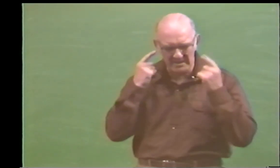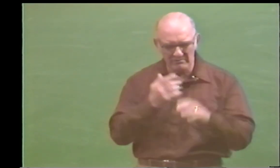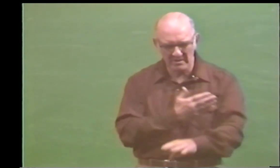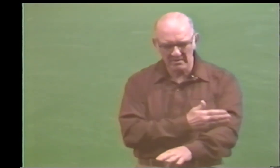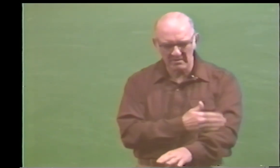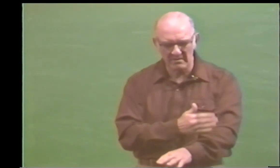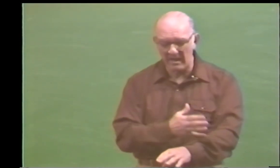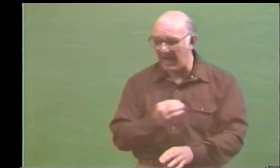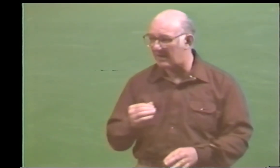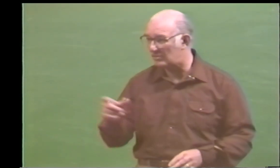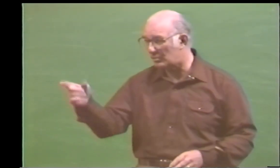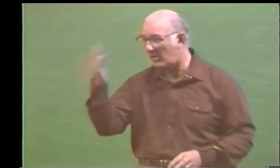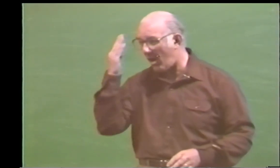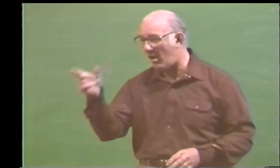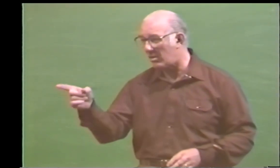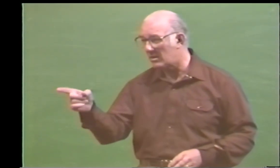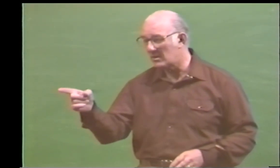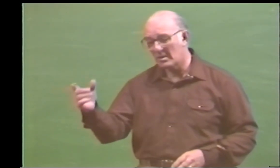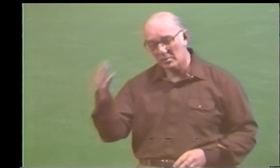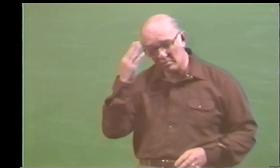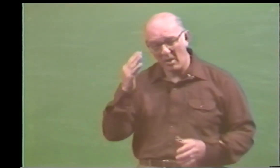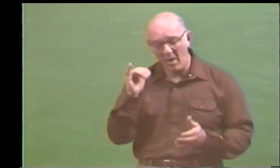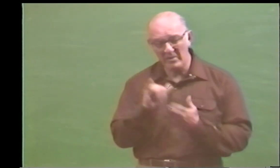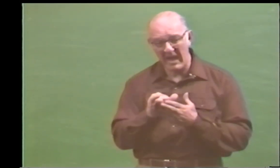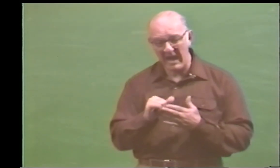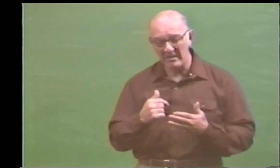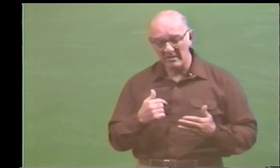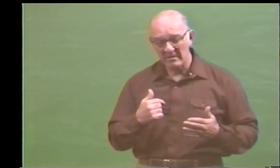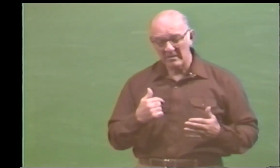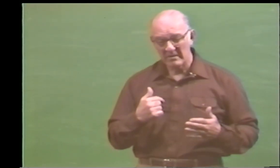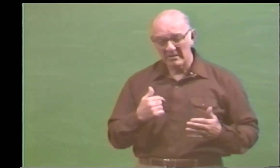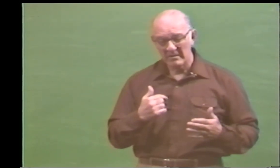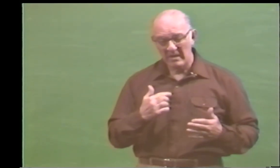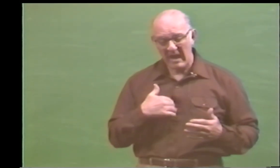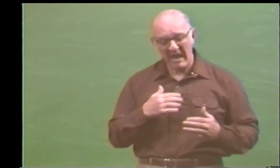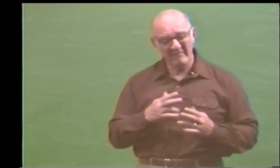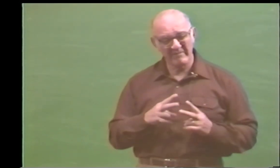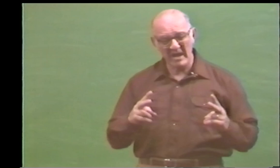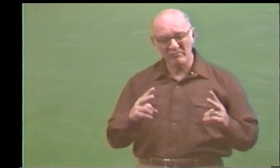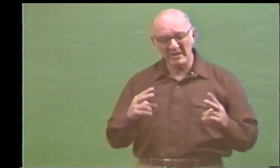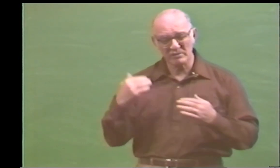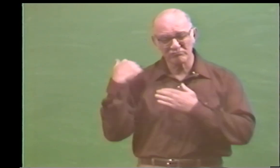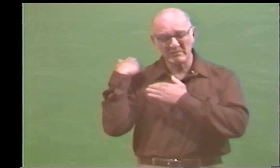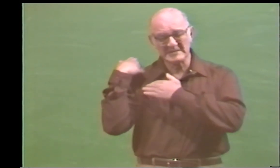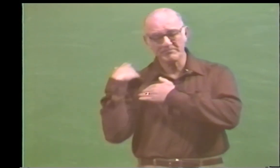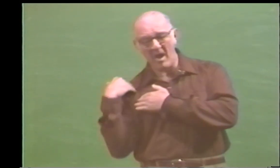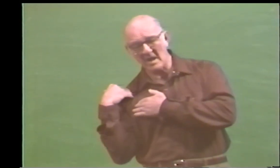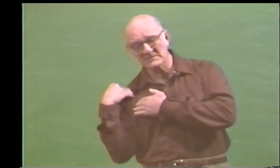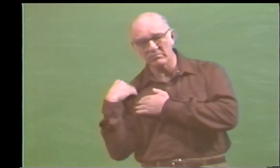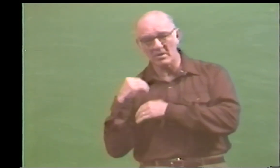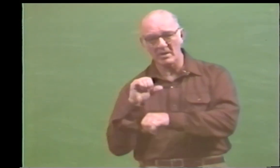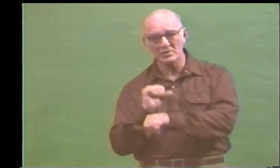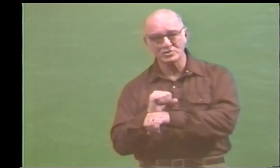hearing. And you know that I have a very responsible